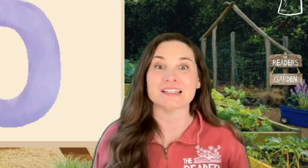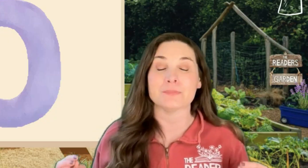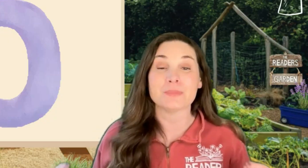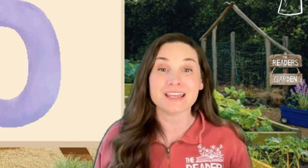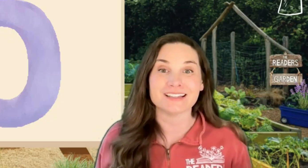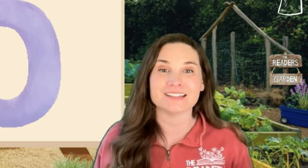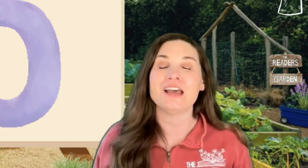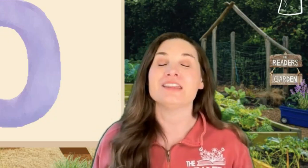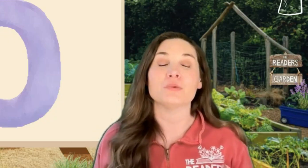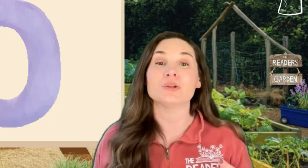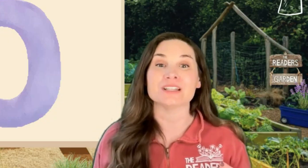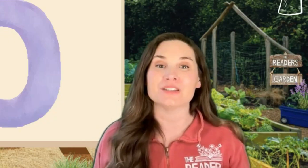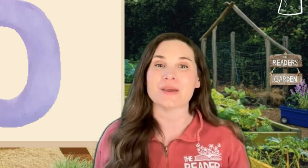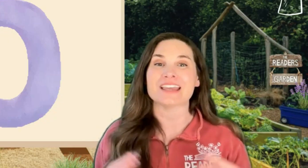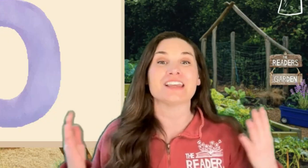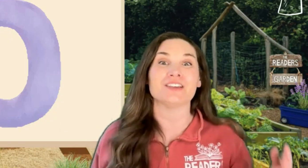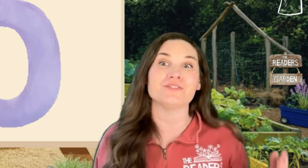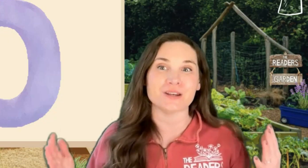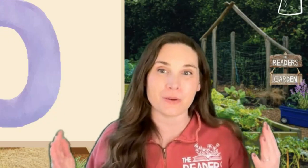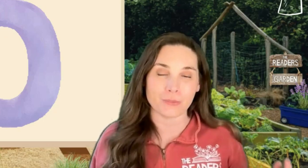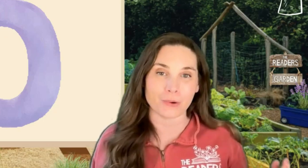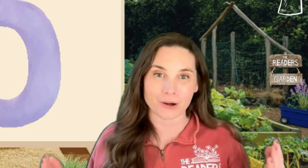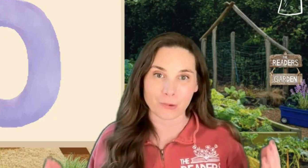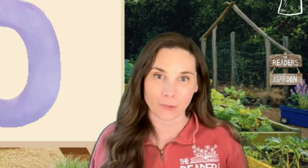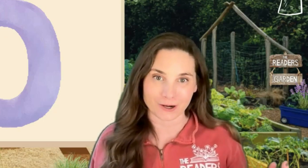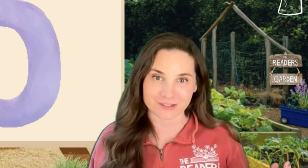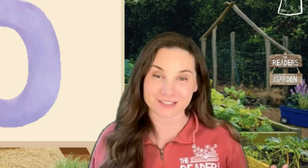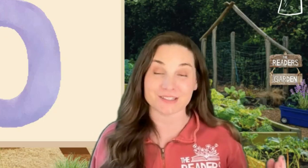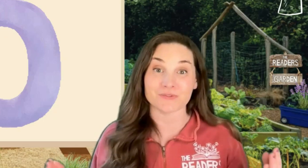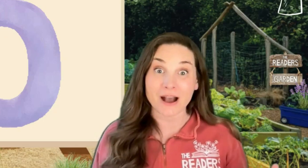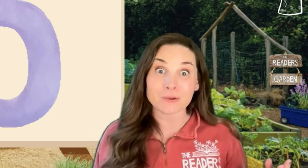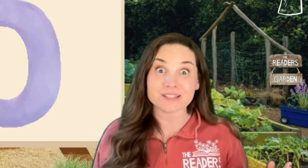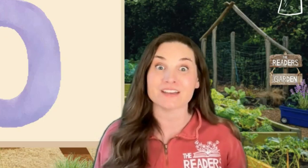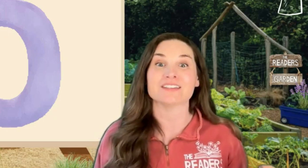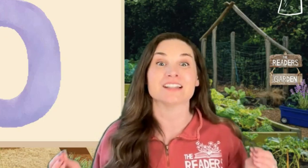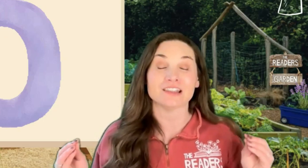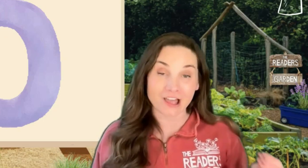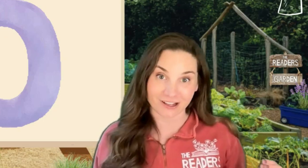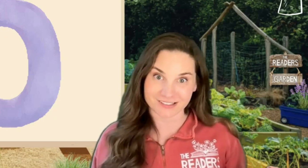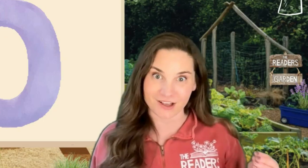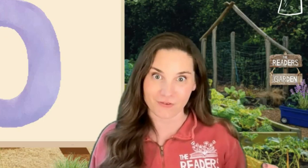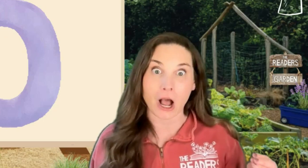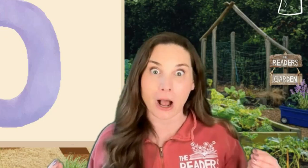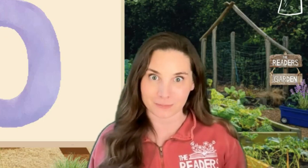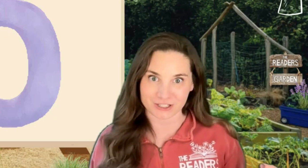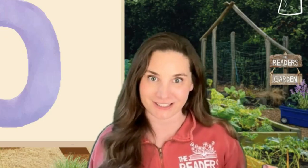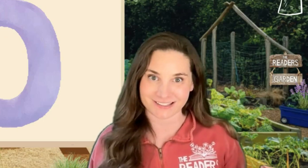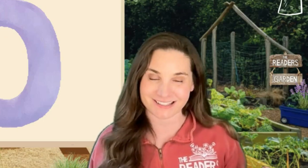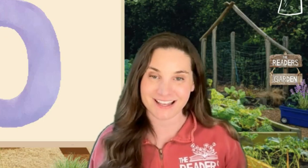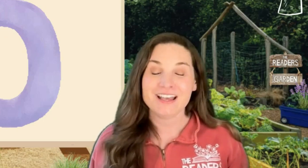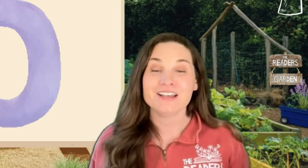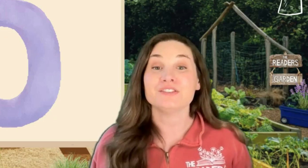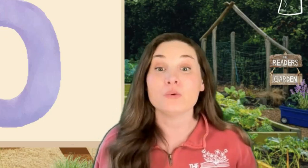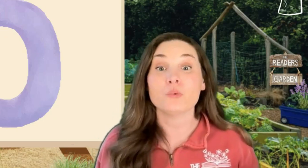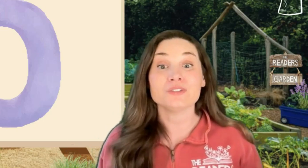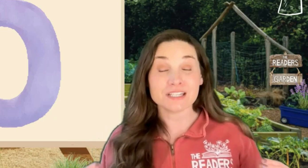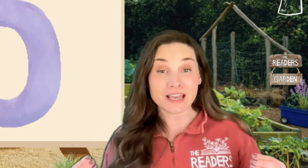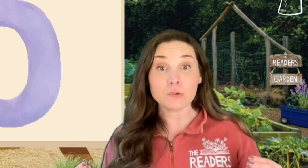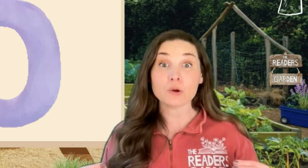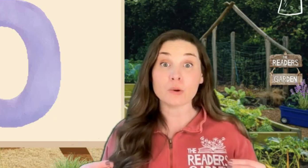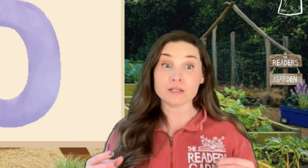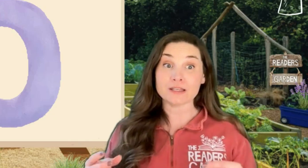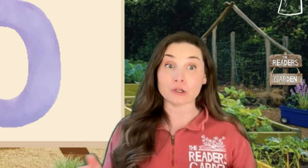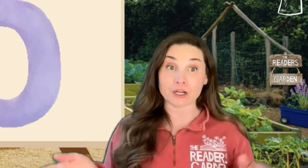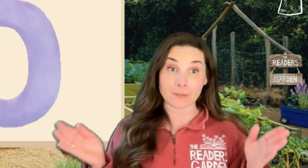vowels because it means that we'll get to make even more words because vowels give us lots of options. So